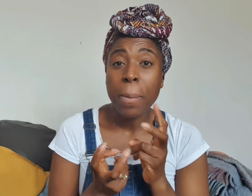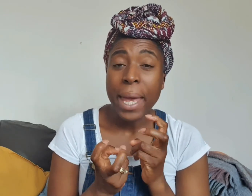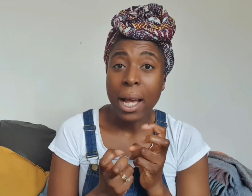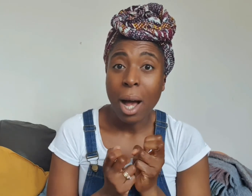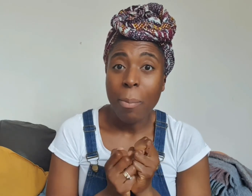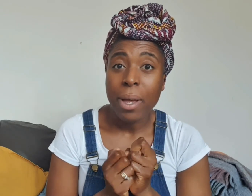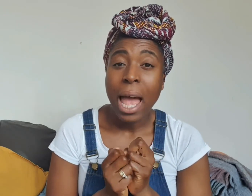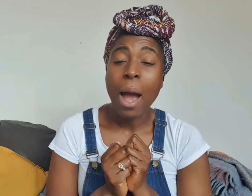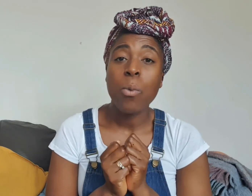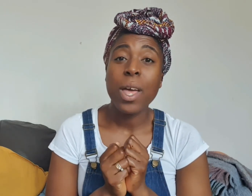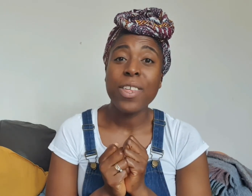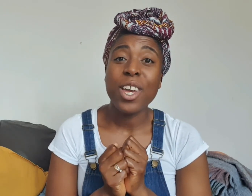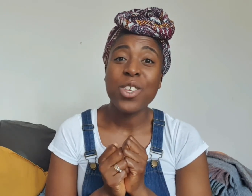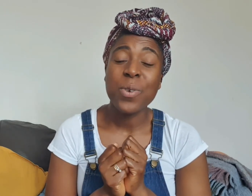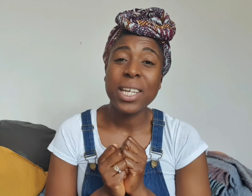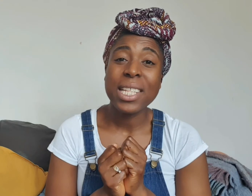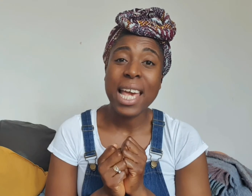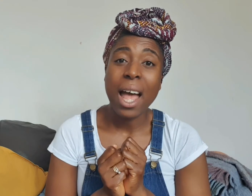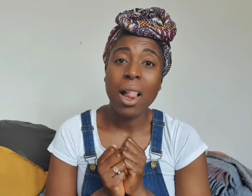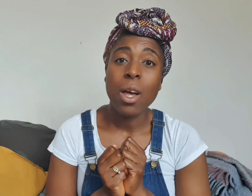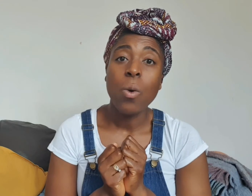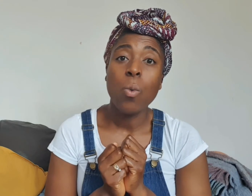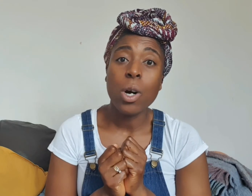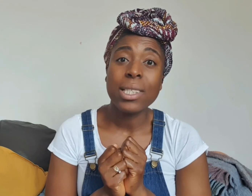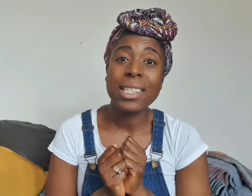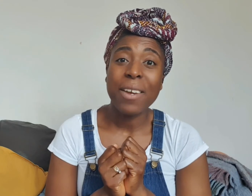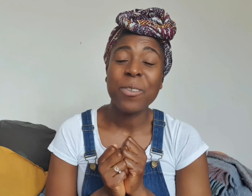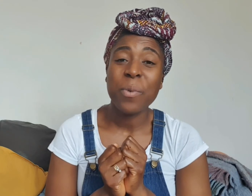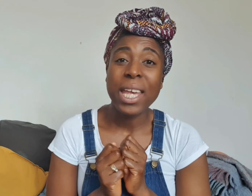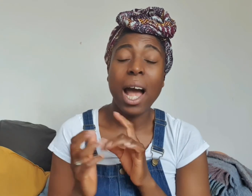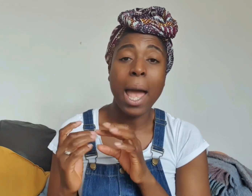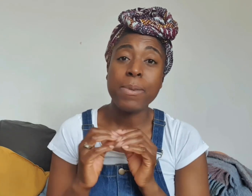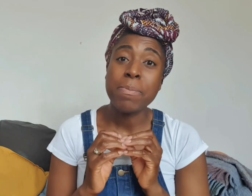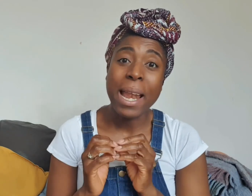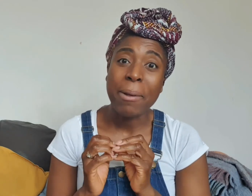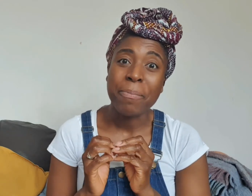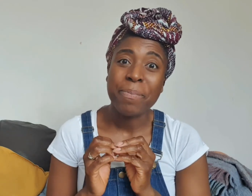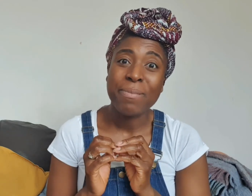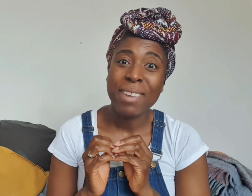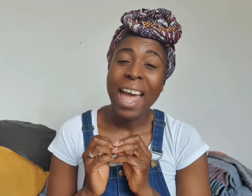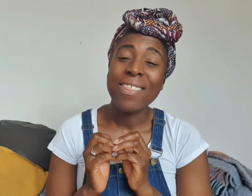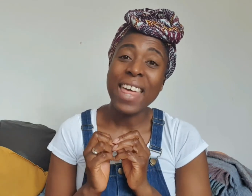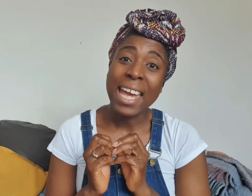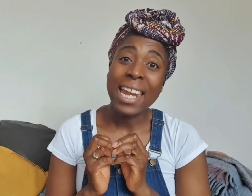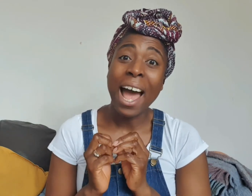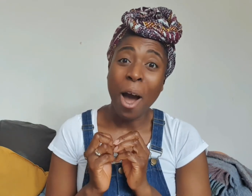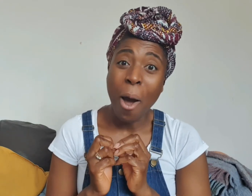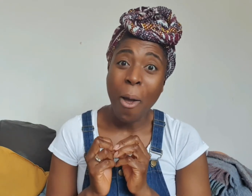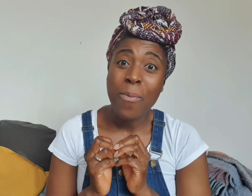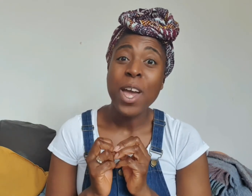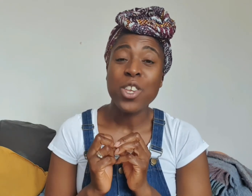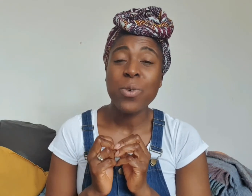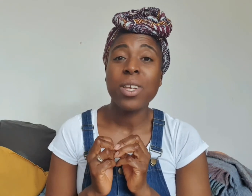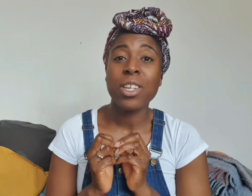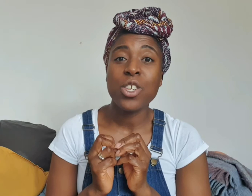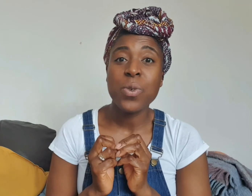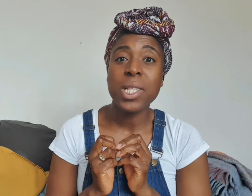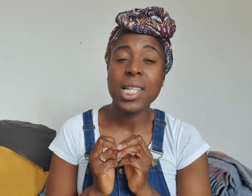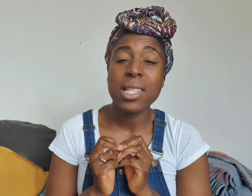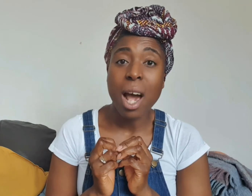pick up and whether you can tell what day of the week I'm spelling. Then at home, you can use the sign